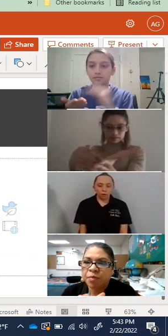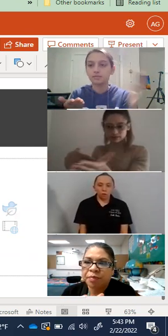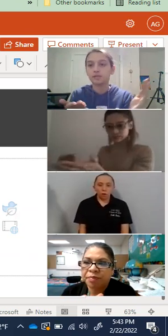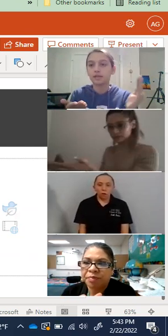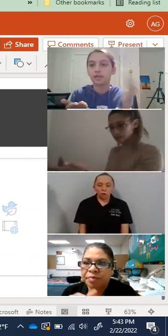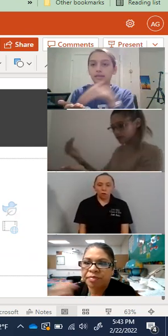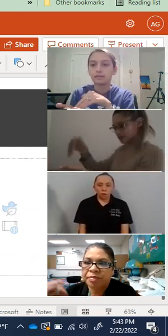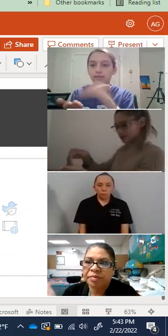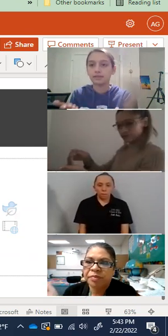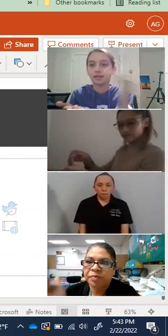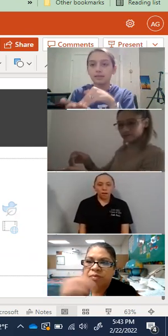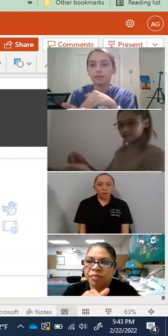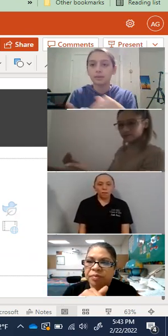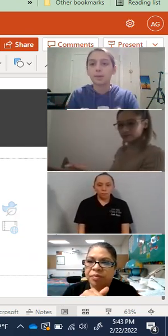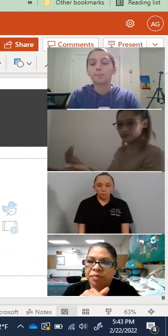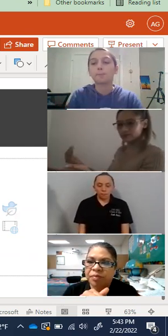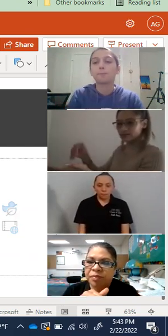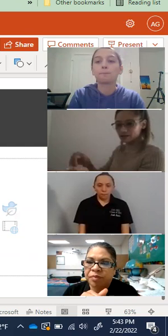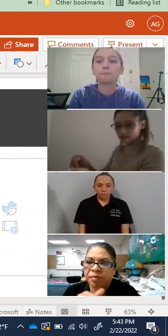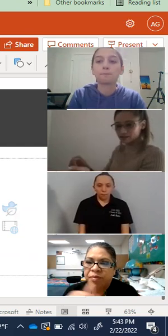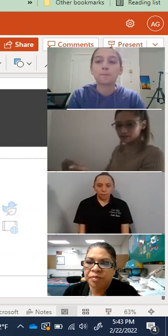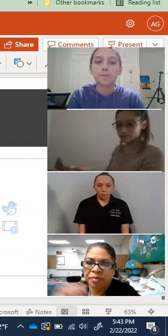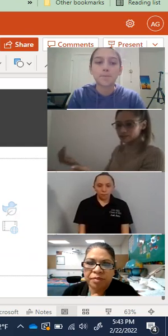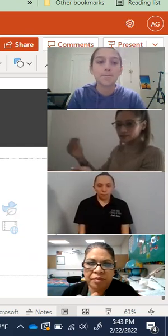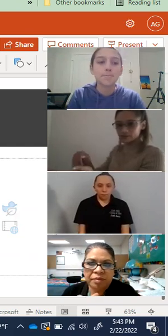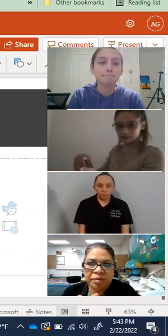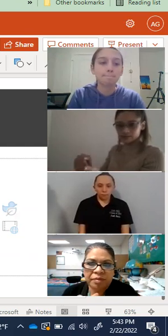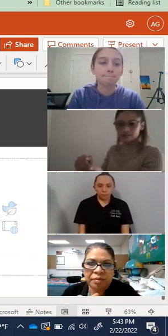your other hand. Again.